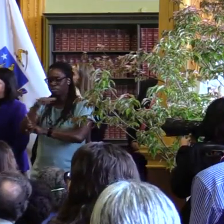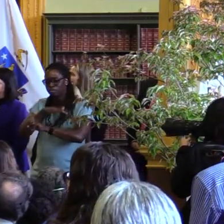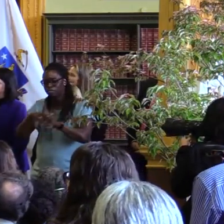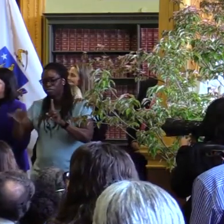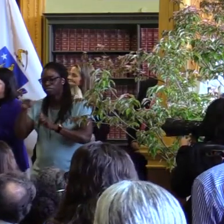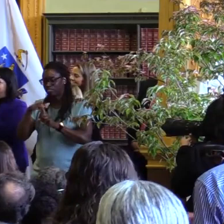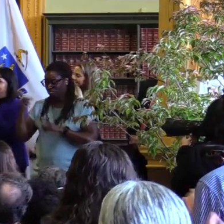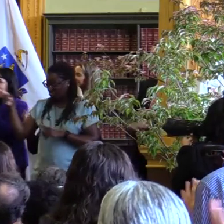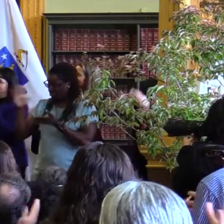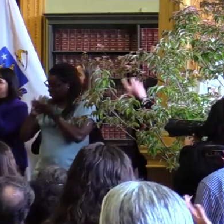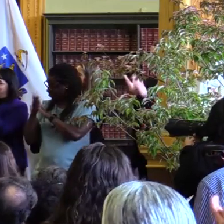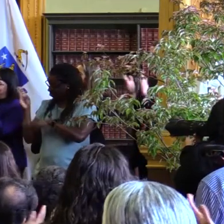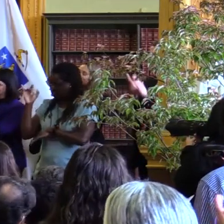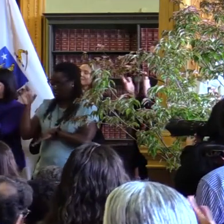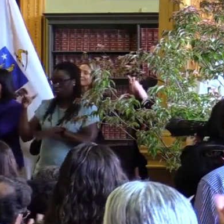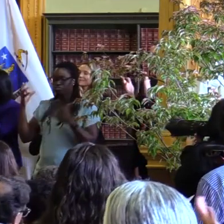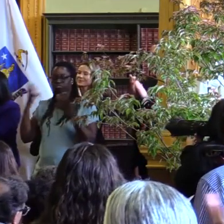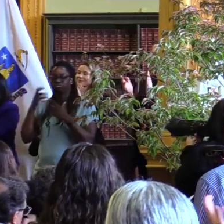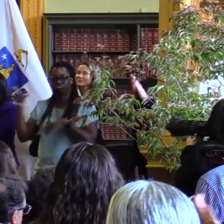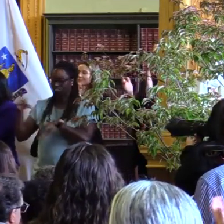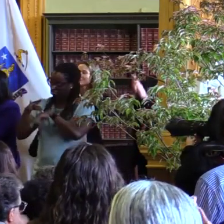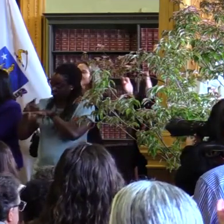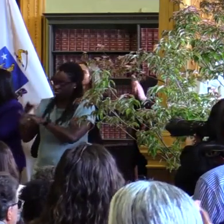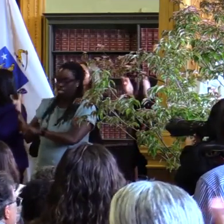So thank you, one and all.